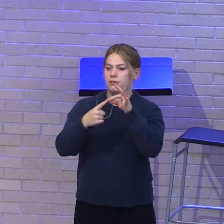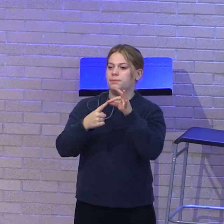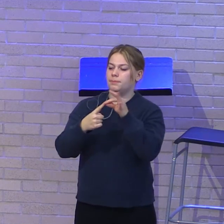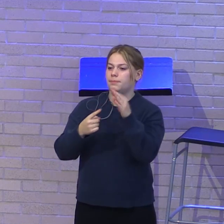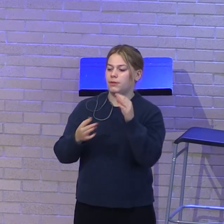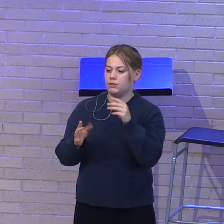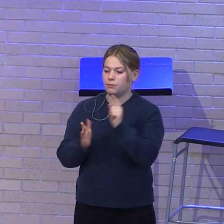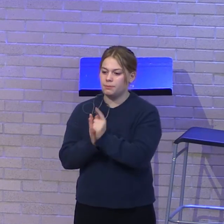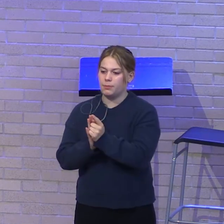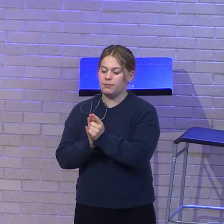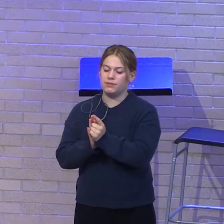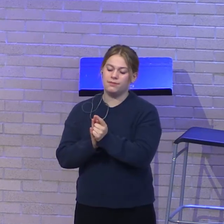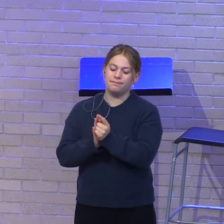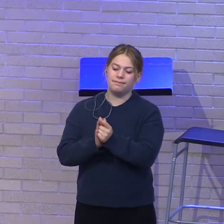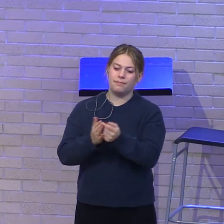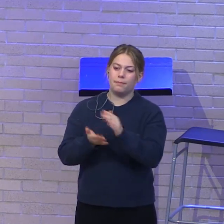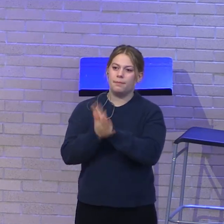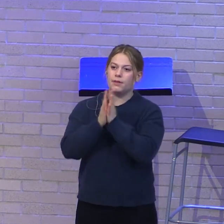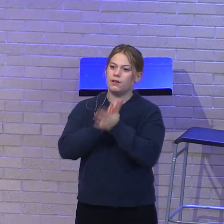sweeter. Thank you.